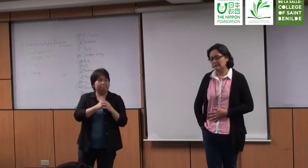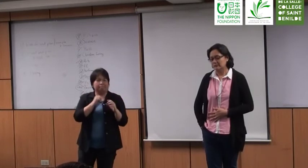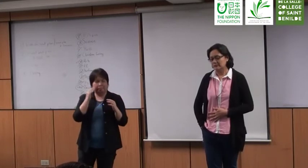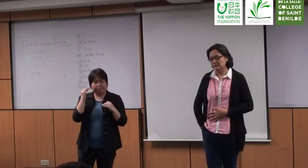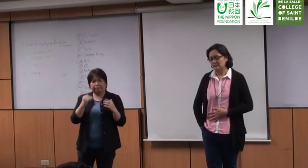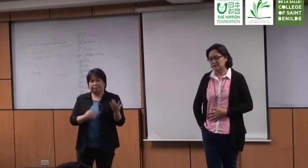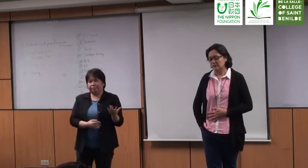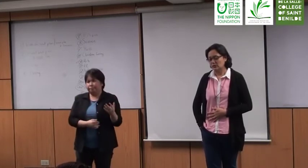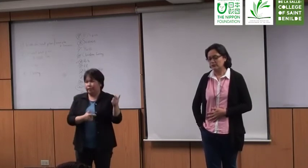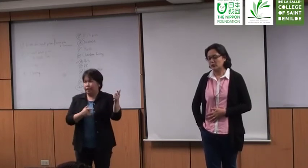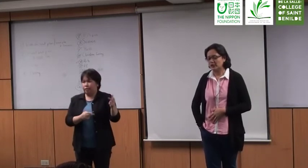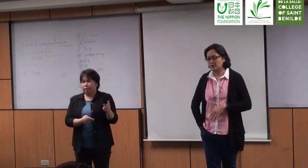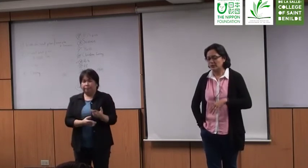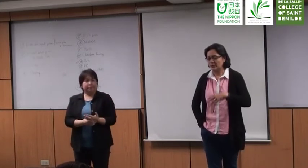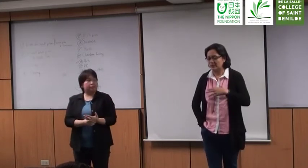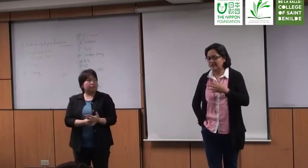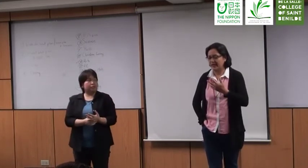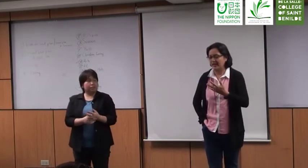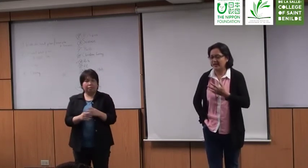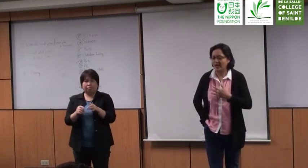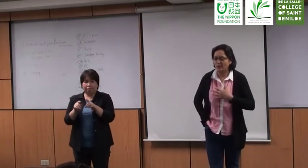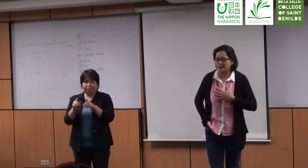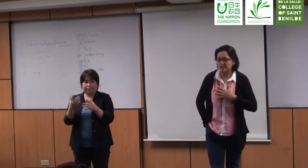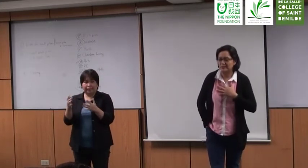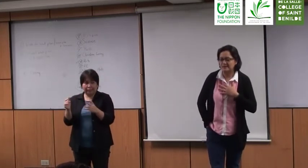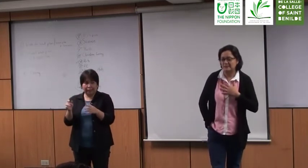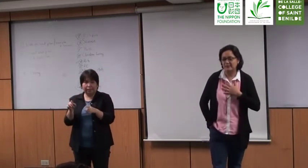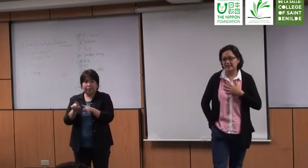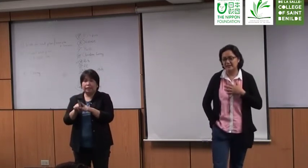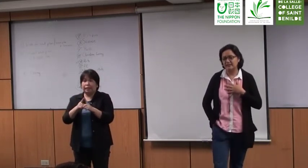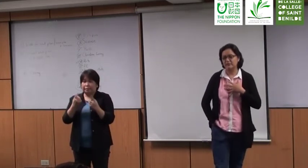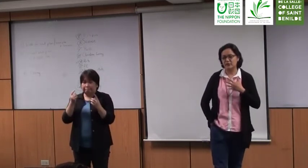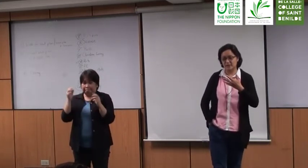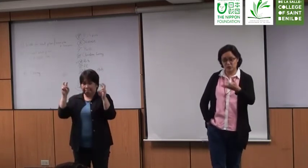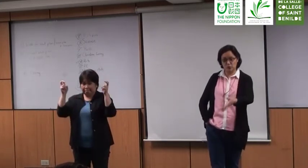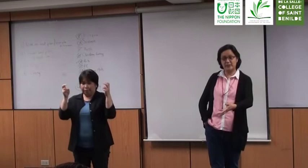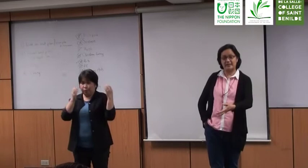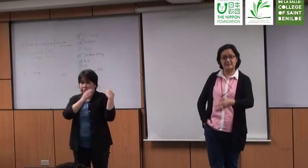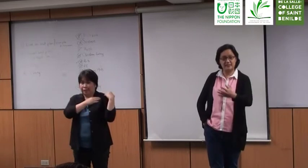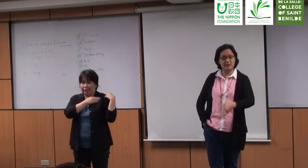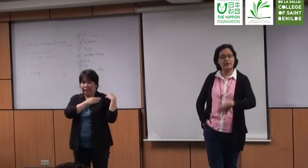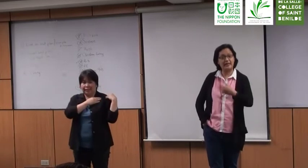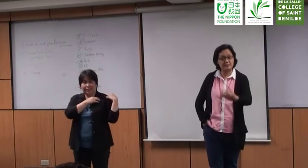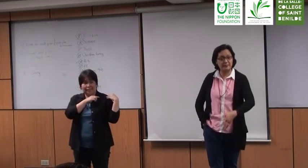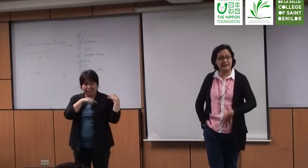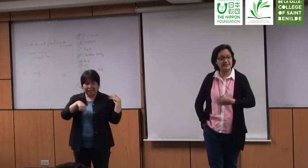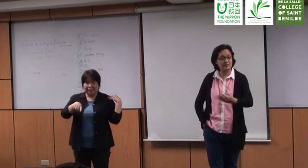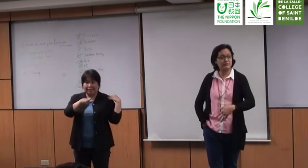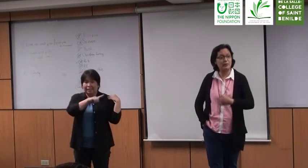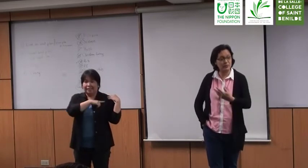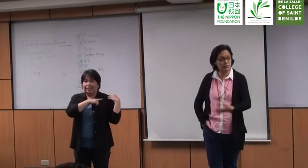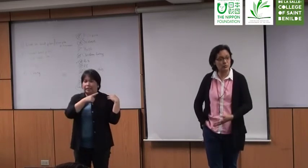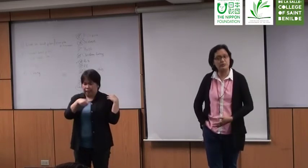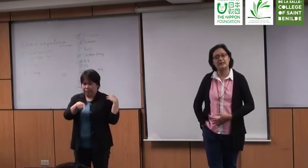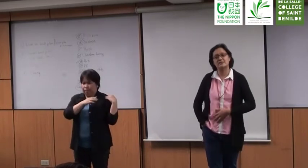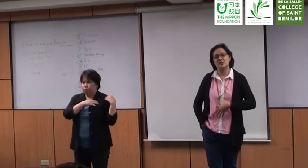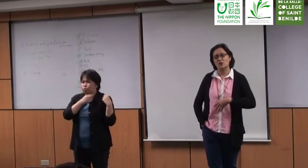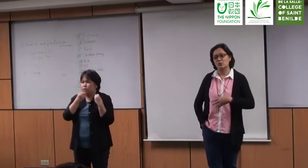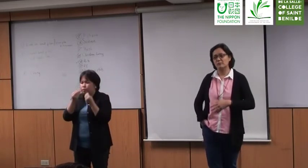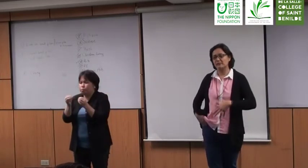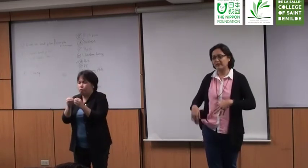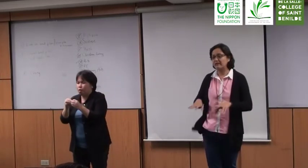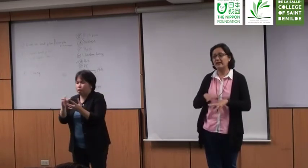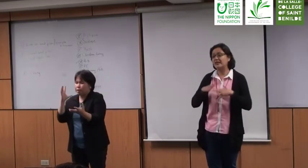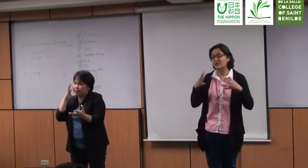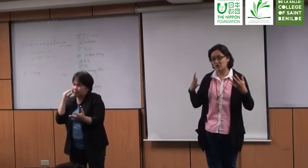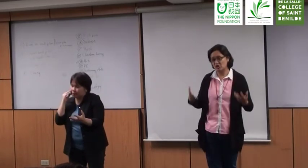now. Of course, when we say our responsibility for the students, the learning experiences of our students